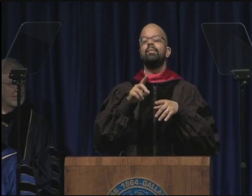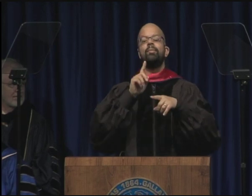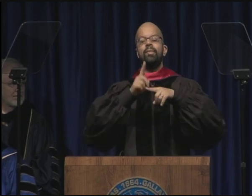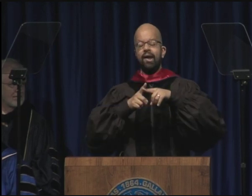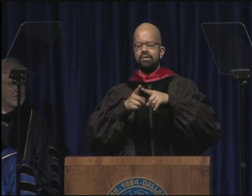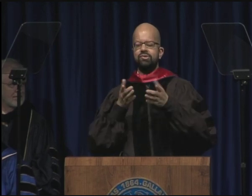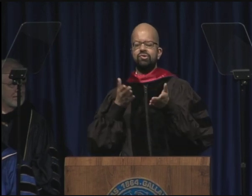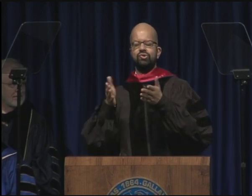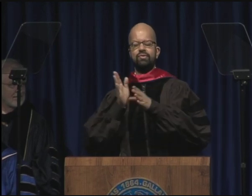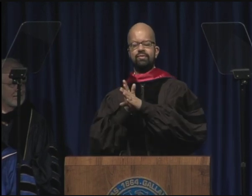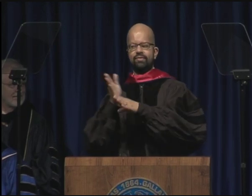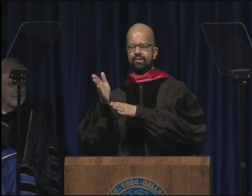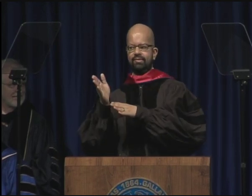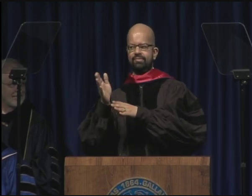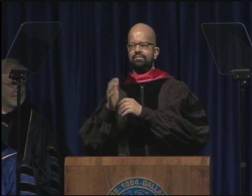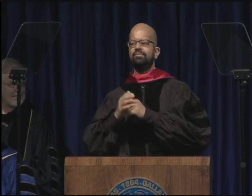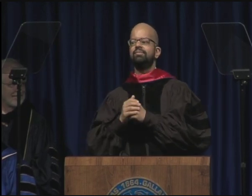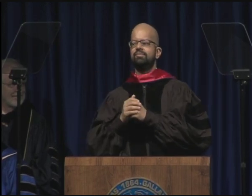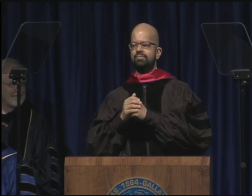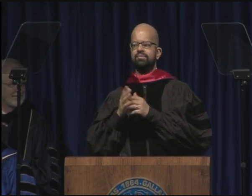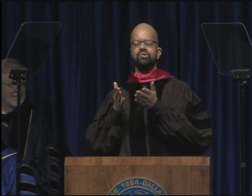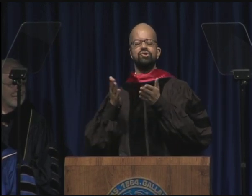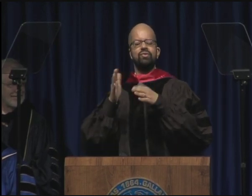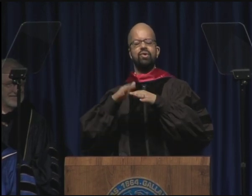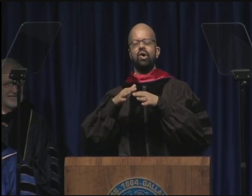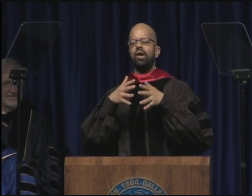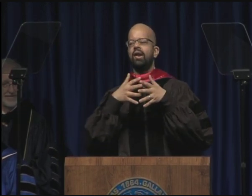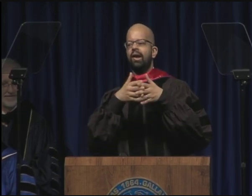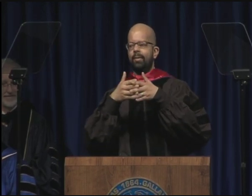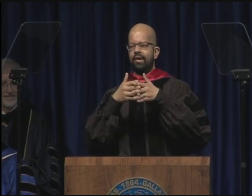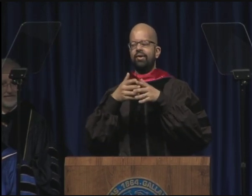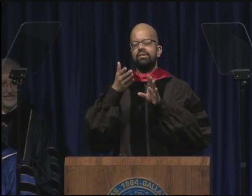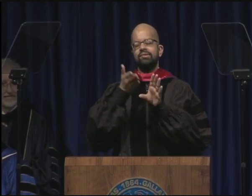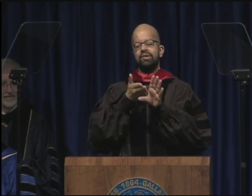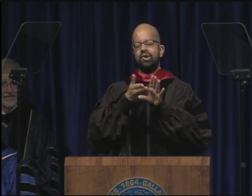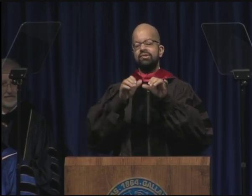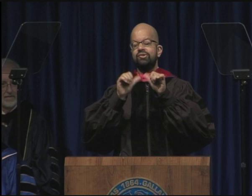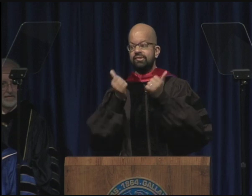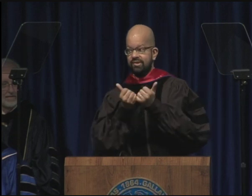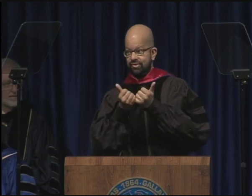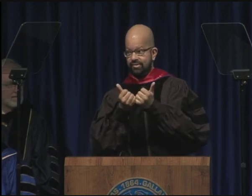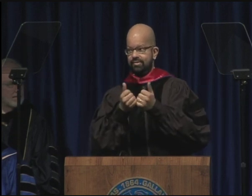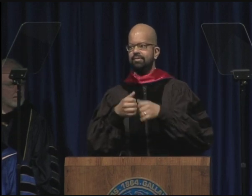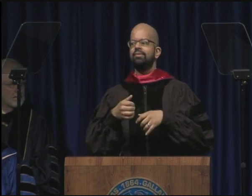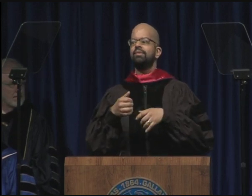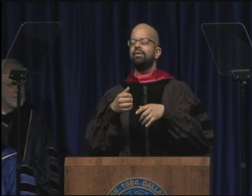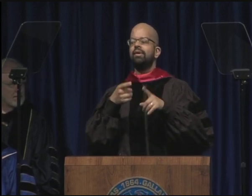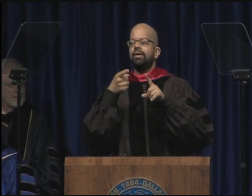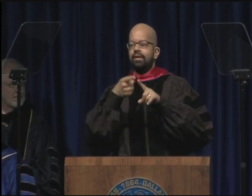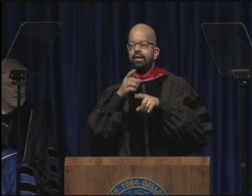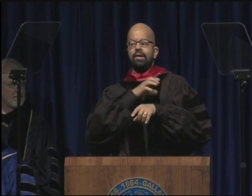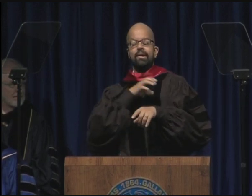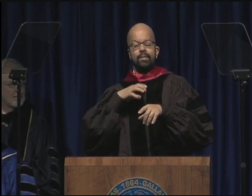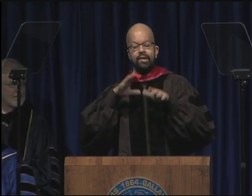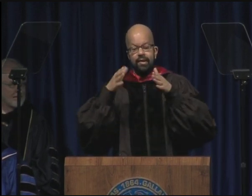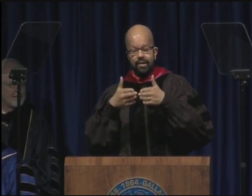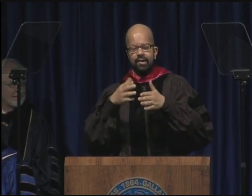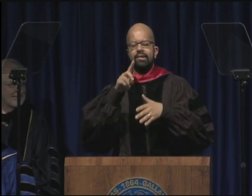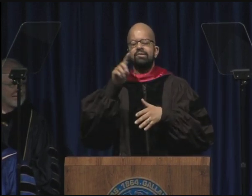Education and to the profession with his service on the American Psychological Association Committee on